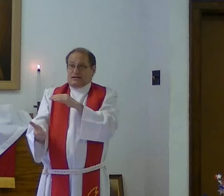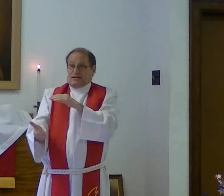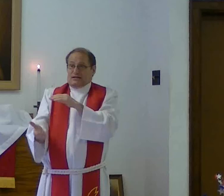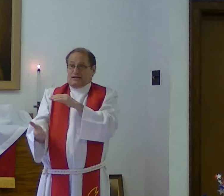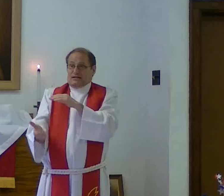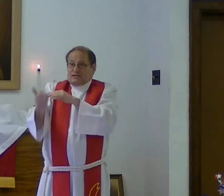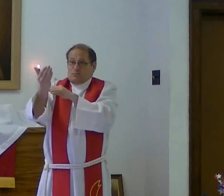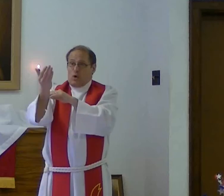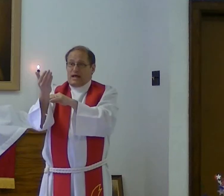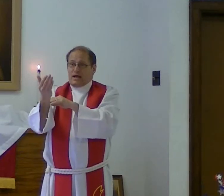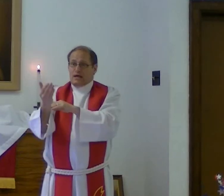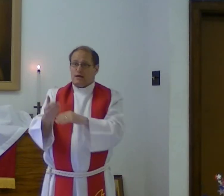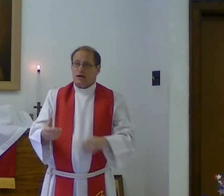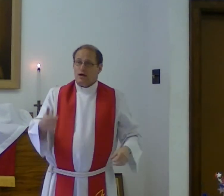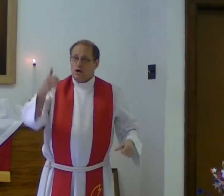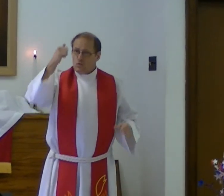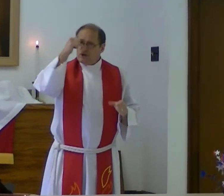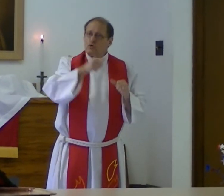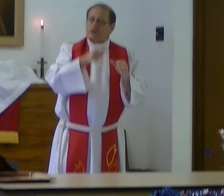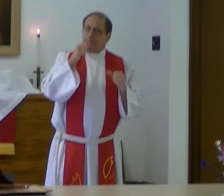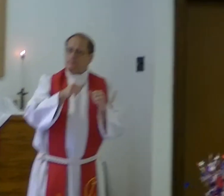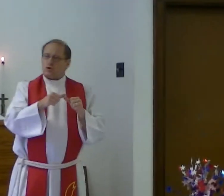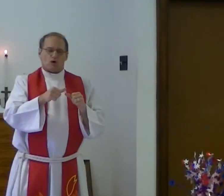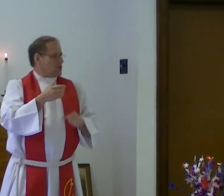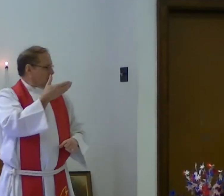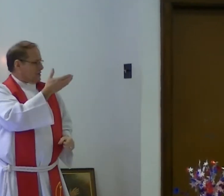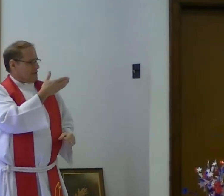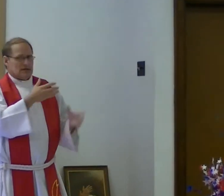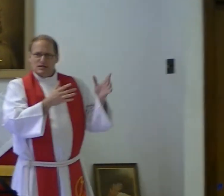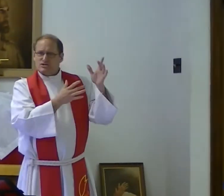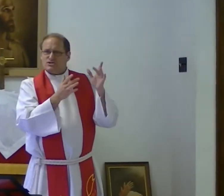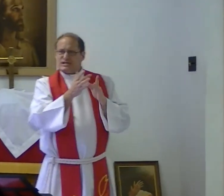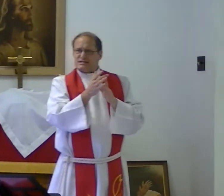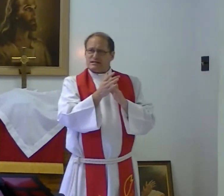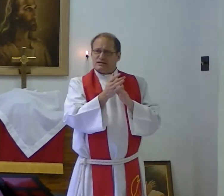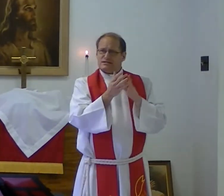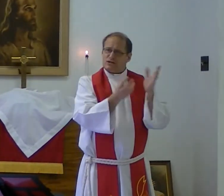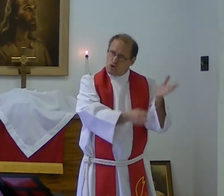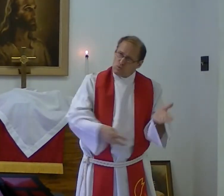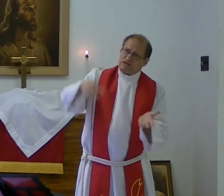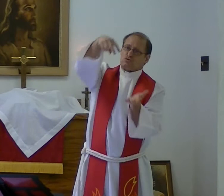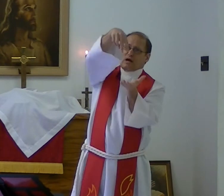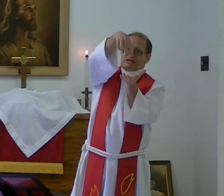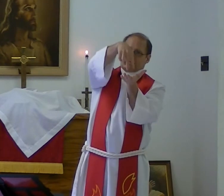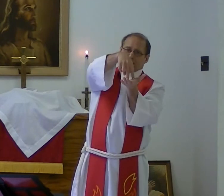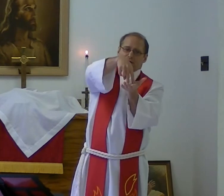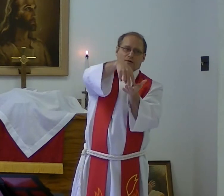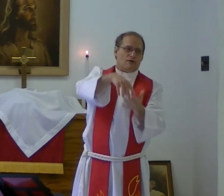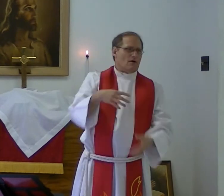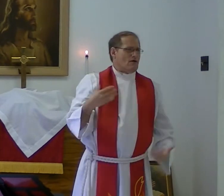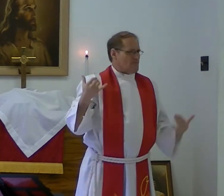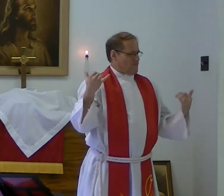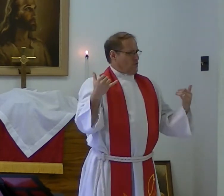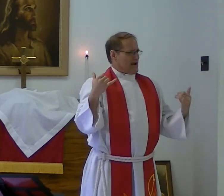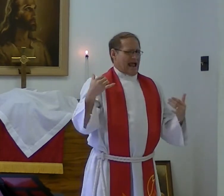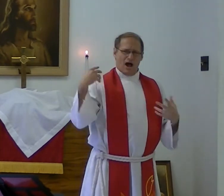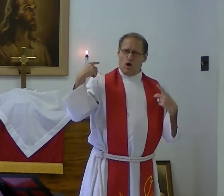Good morning, we do remember Jesus' resurrection. For now,